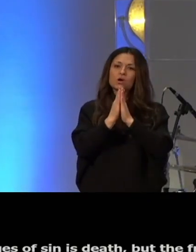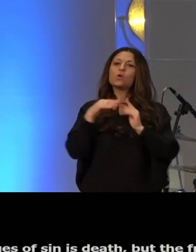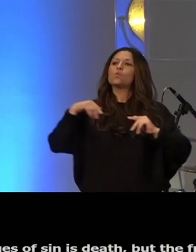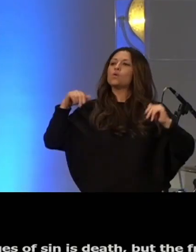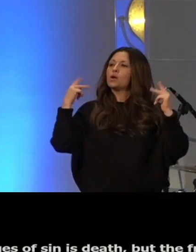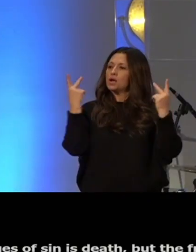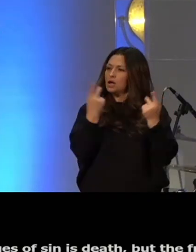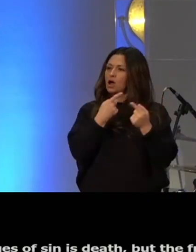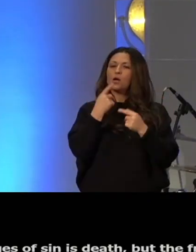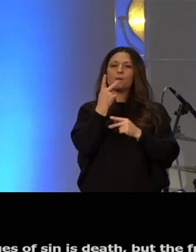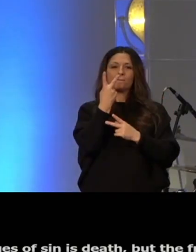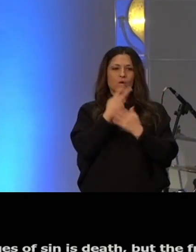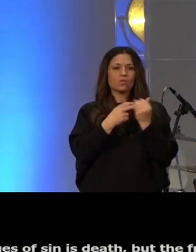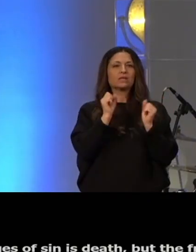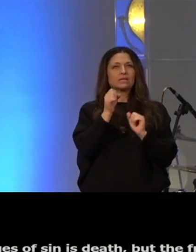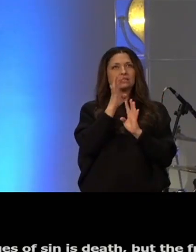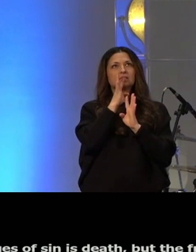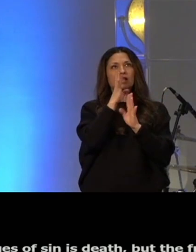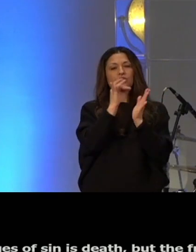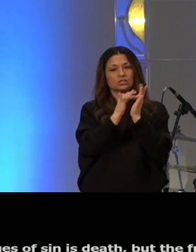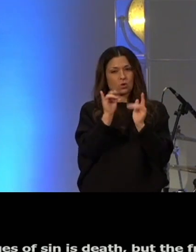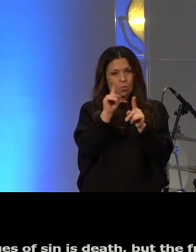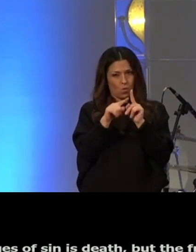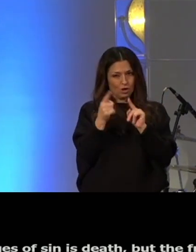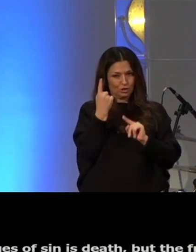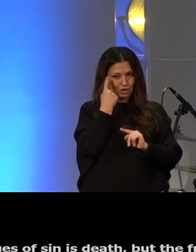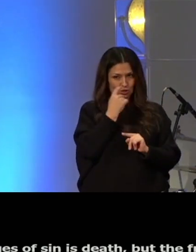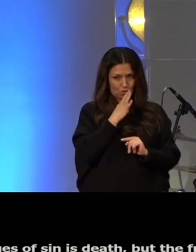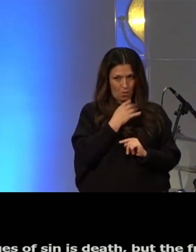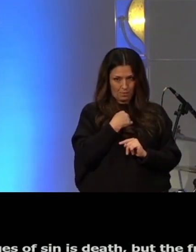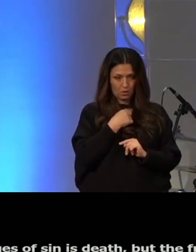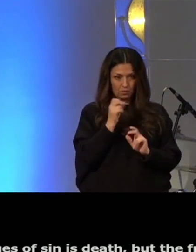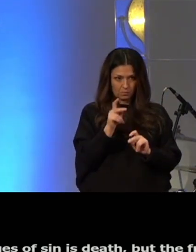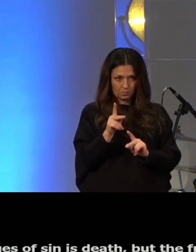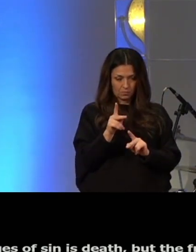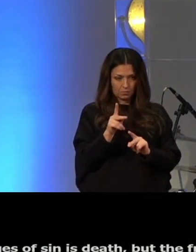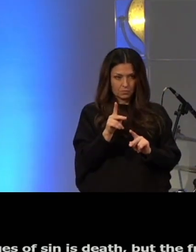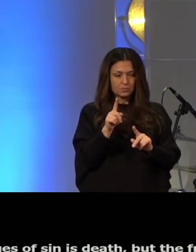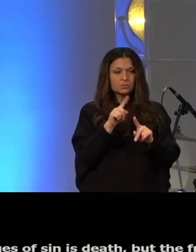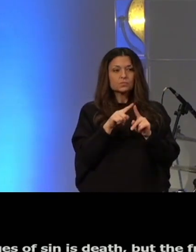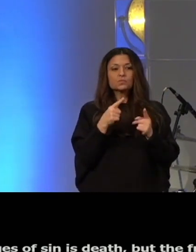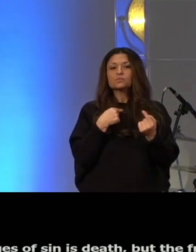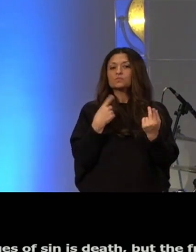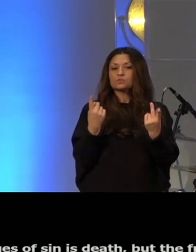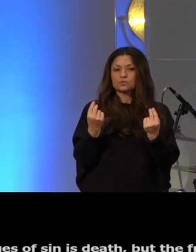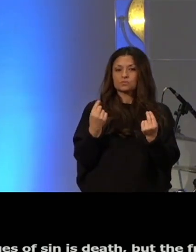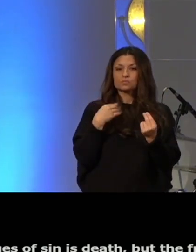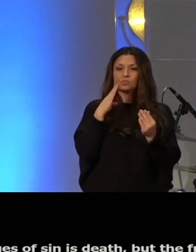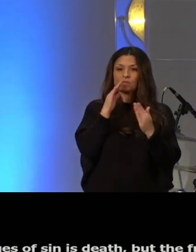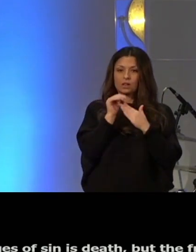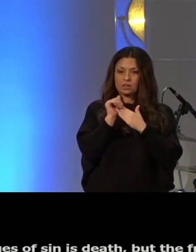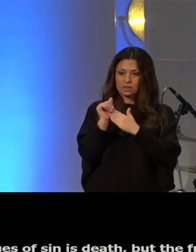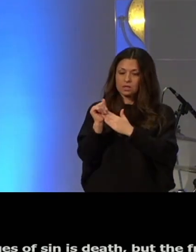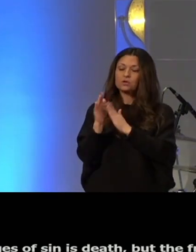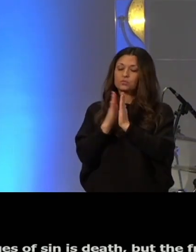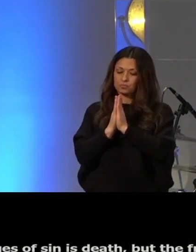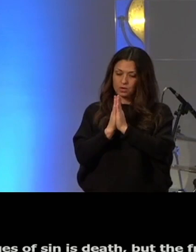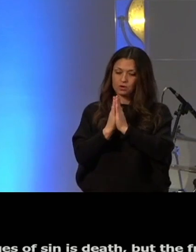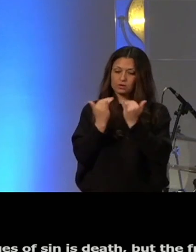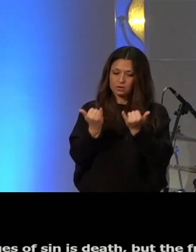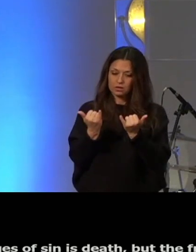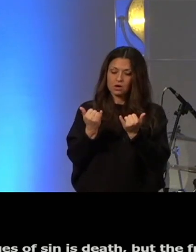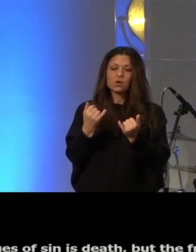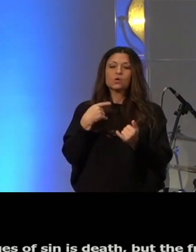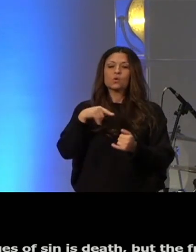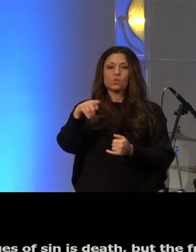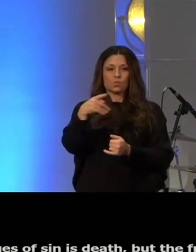can both tell Jesus what you just told me, okay? But here's what I'm going to do. I'm going to lead us in a prayer where we can